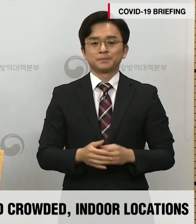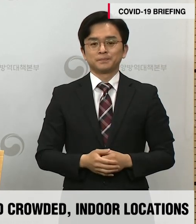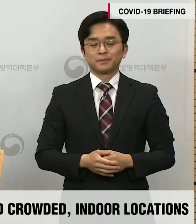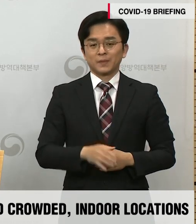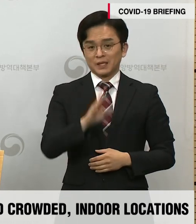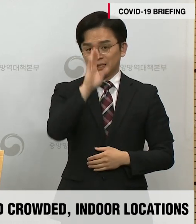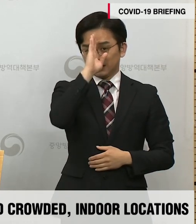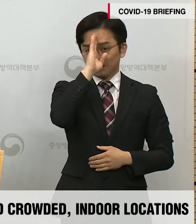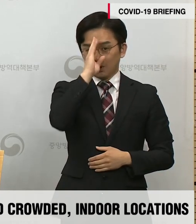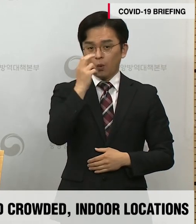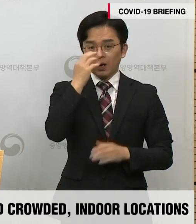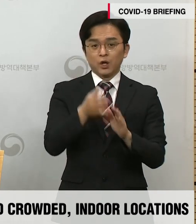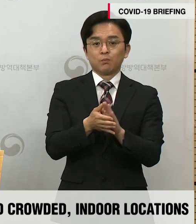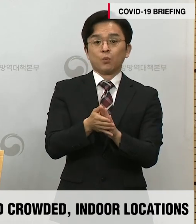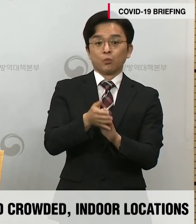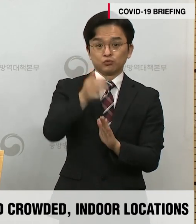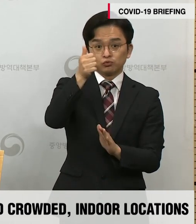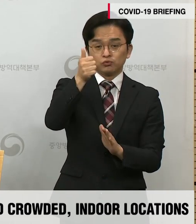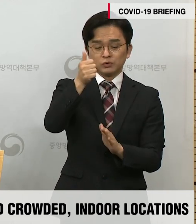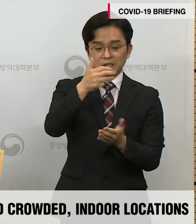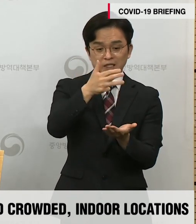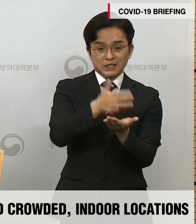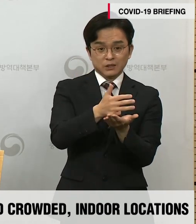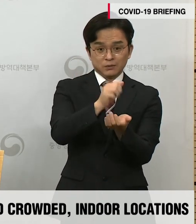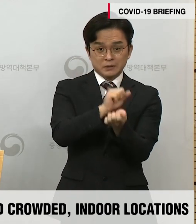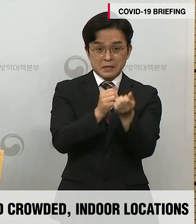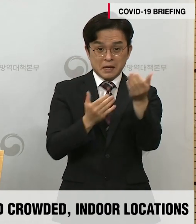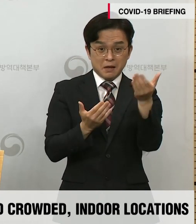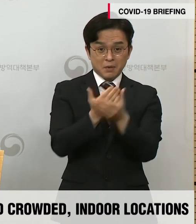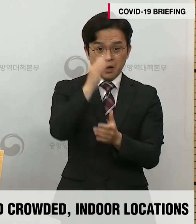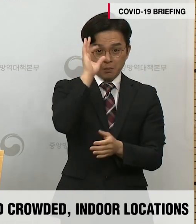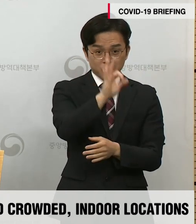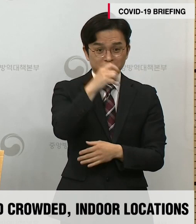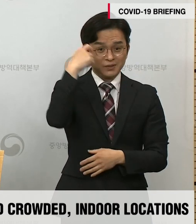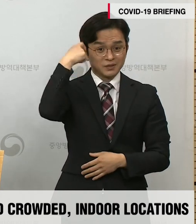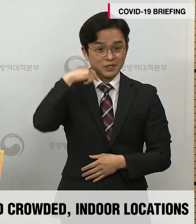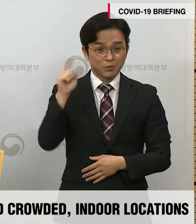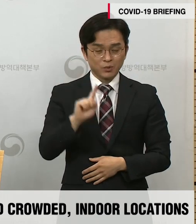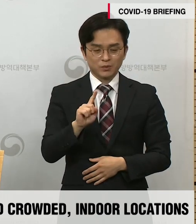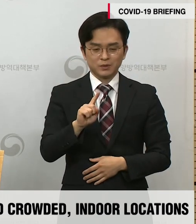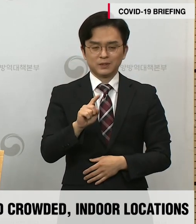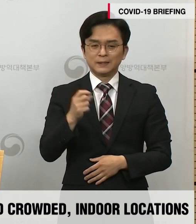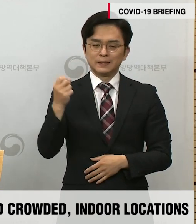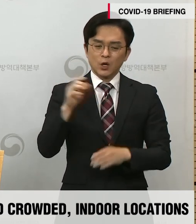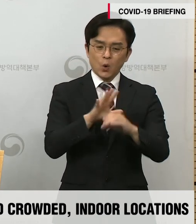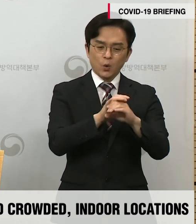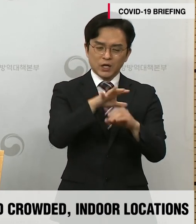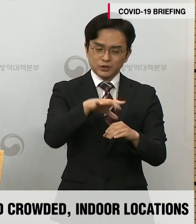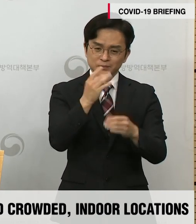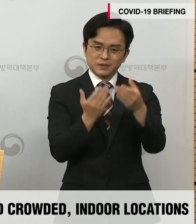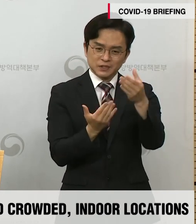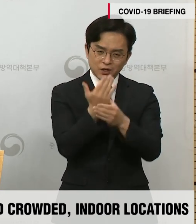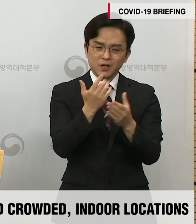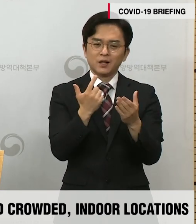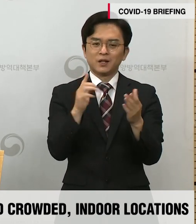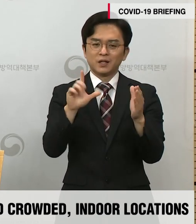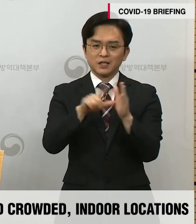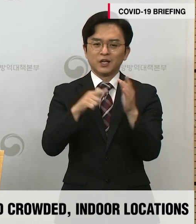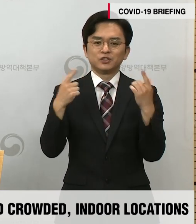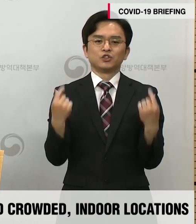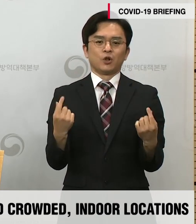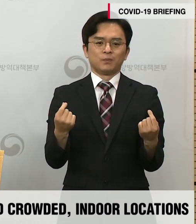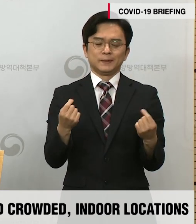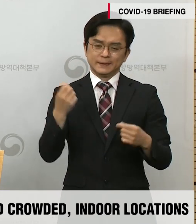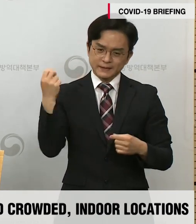this quarantine authorities, we would like to go back to base zero, and we would like to deal with